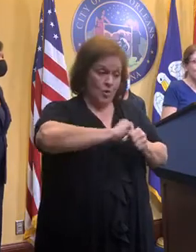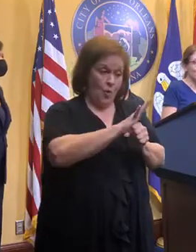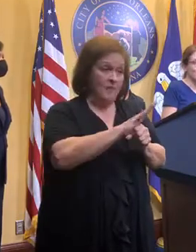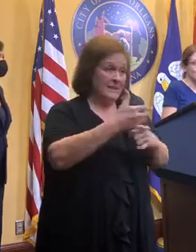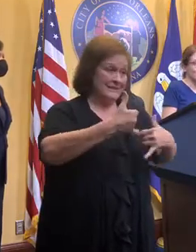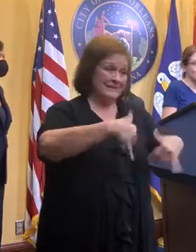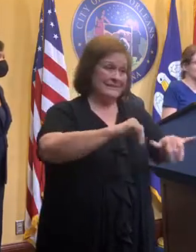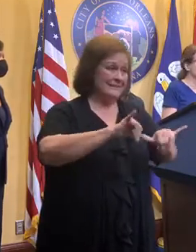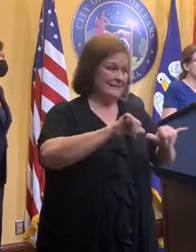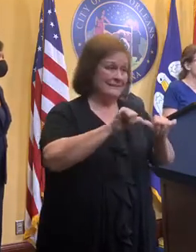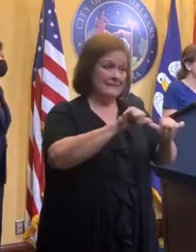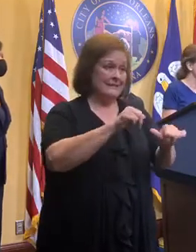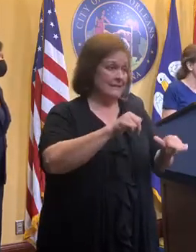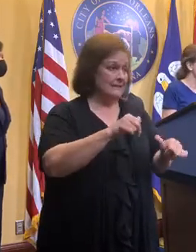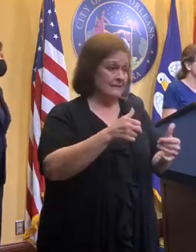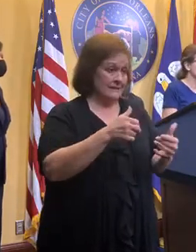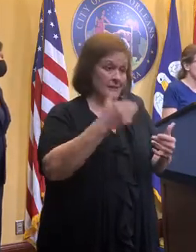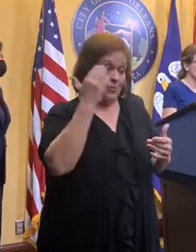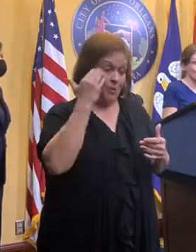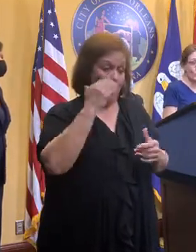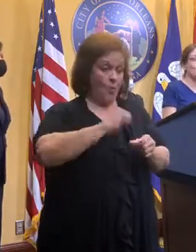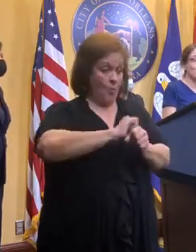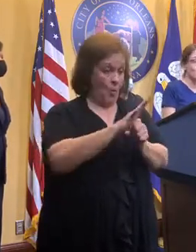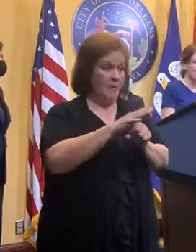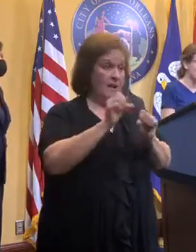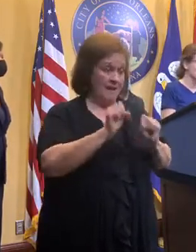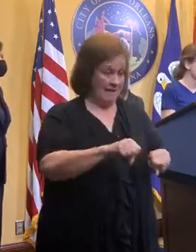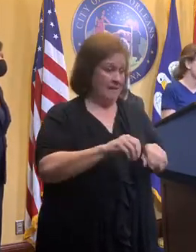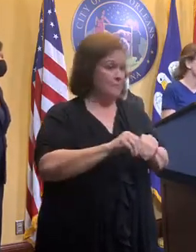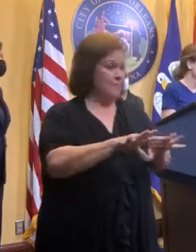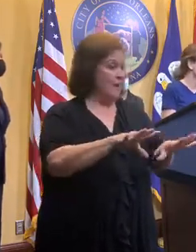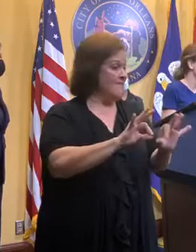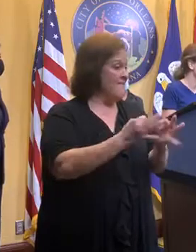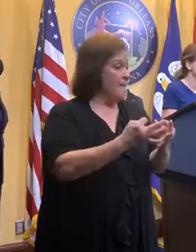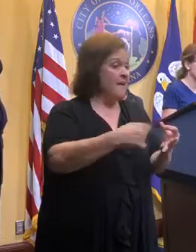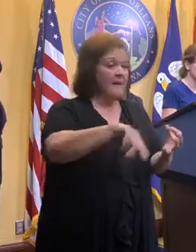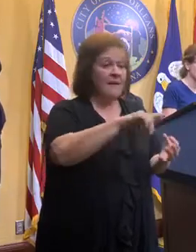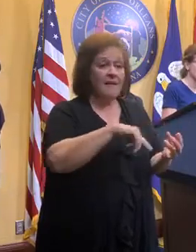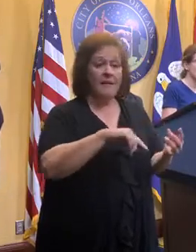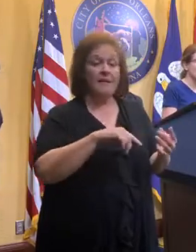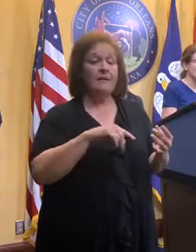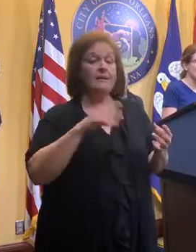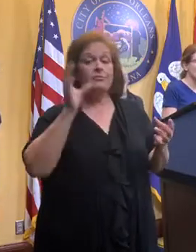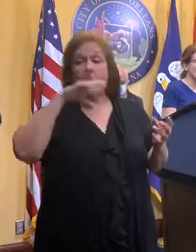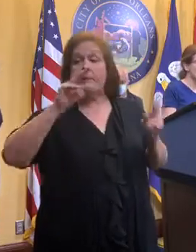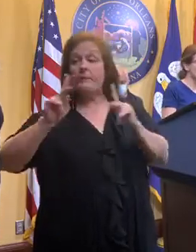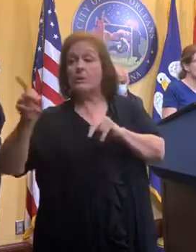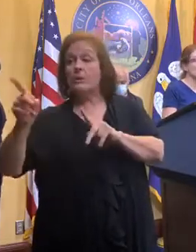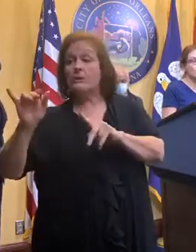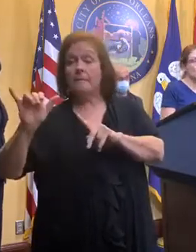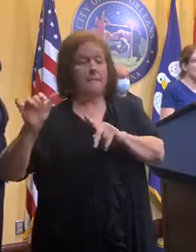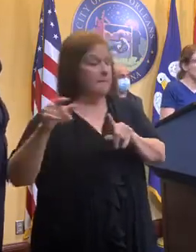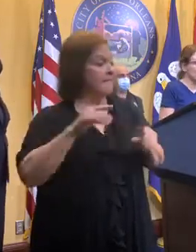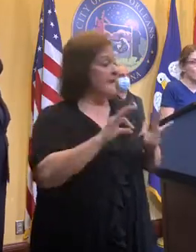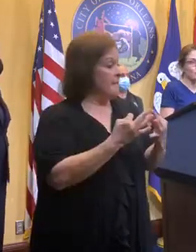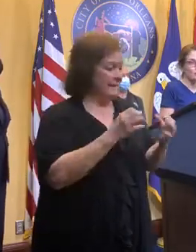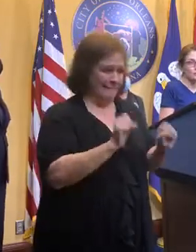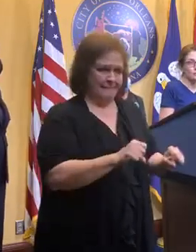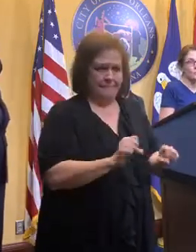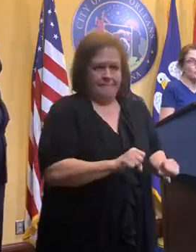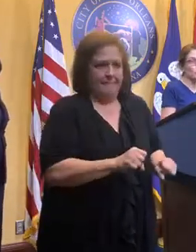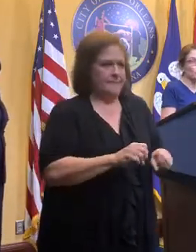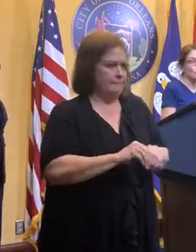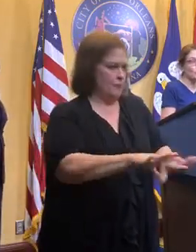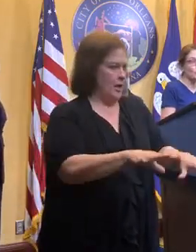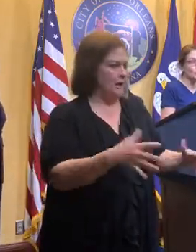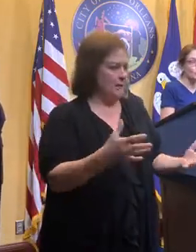left. It spreads just as easily between family members as it does between complete strangers. So make sure you're continuing all the precautions